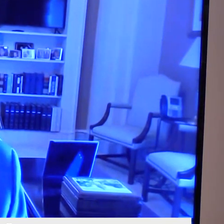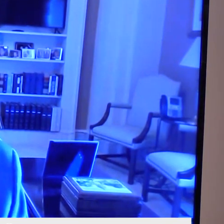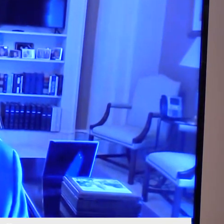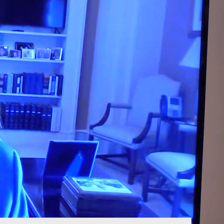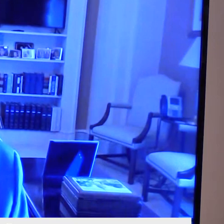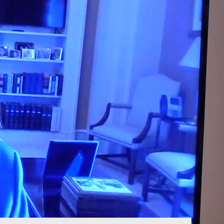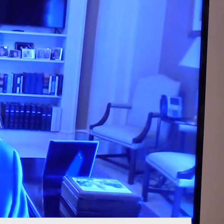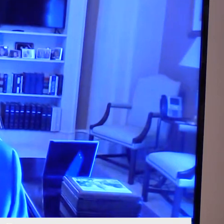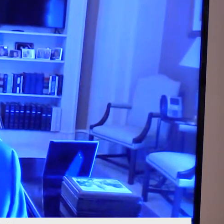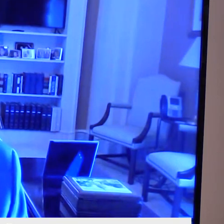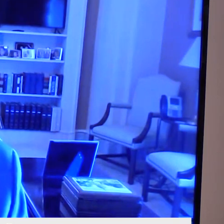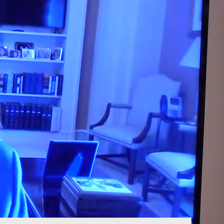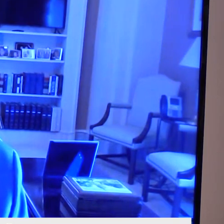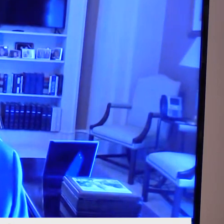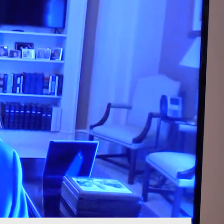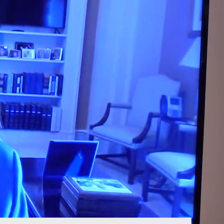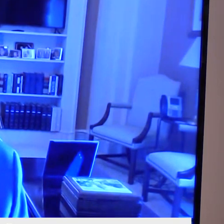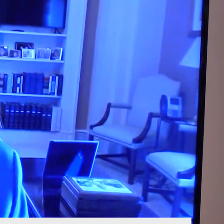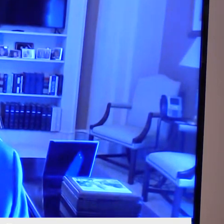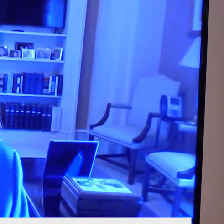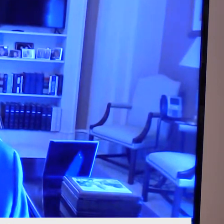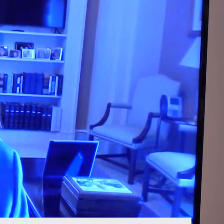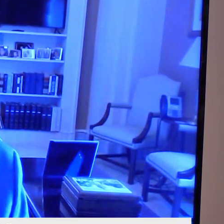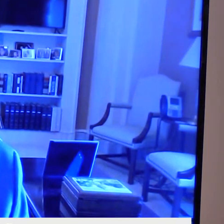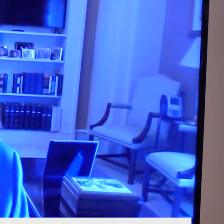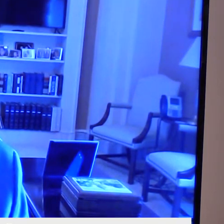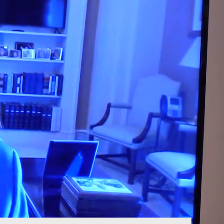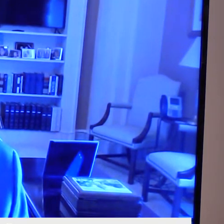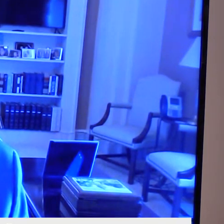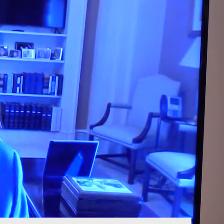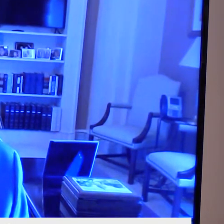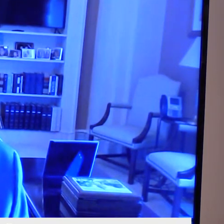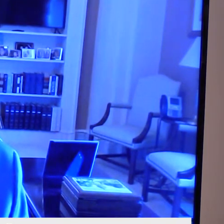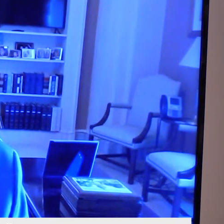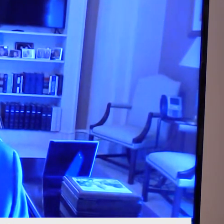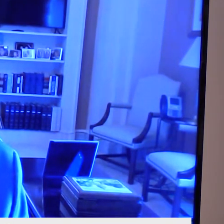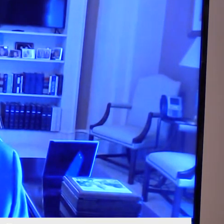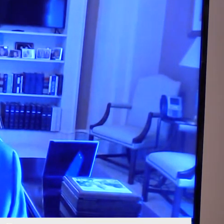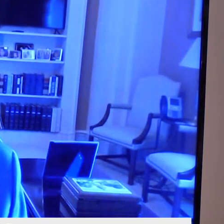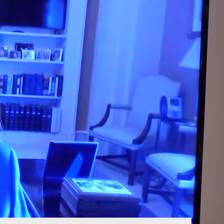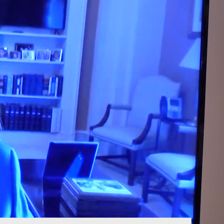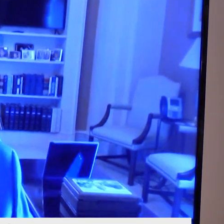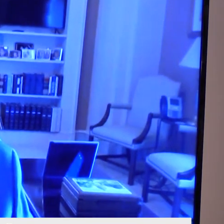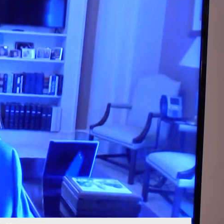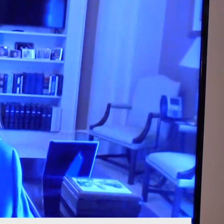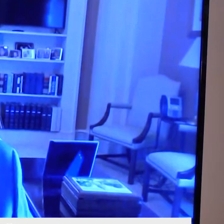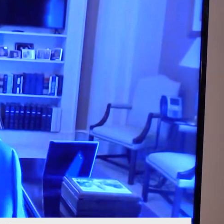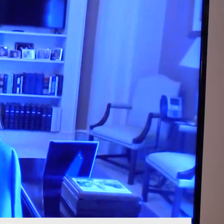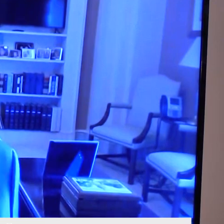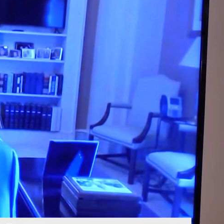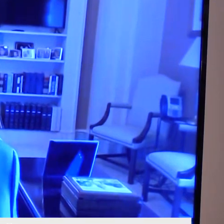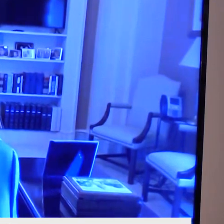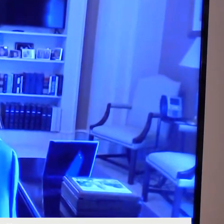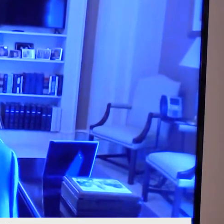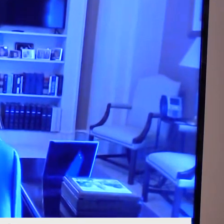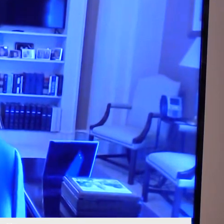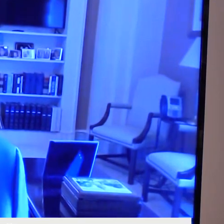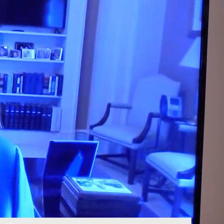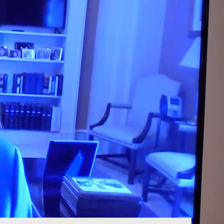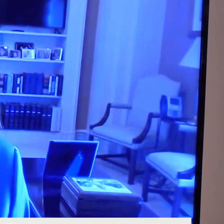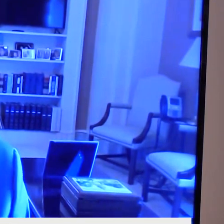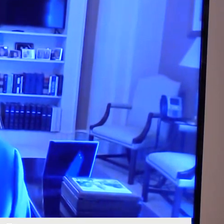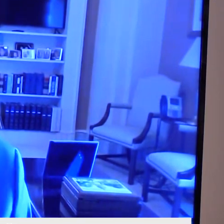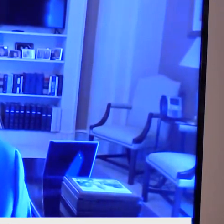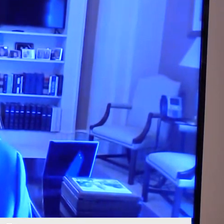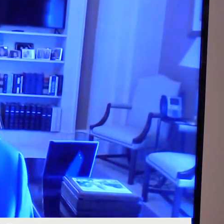I've worked with you and with Bernie and with Peter on this and trying to get things through. And one